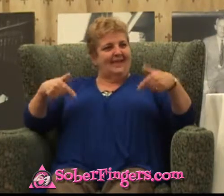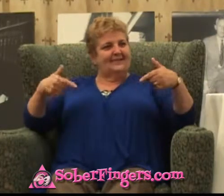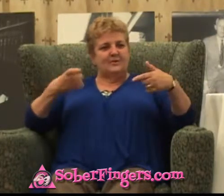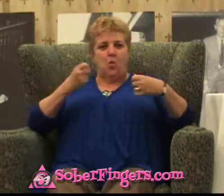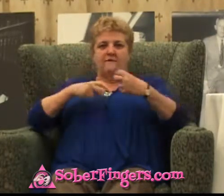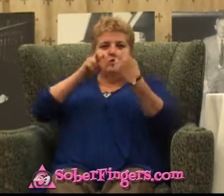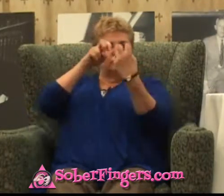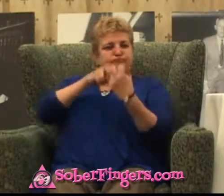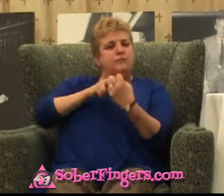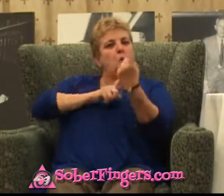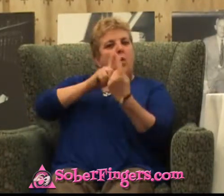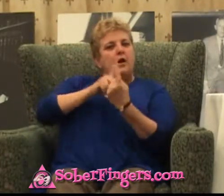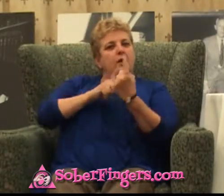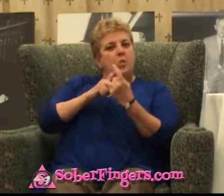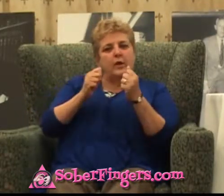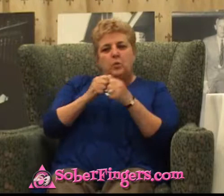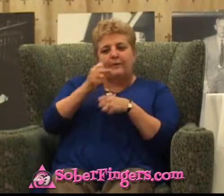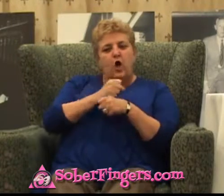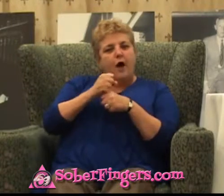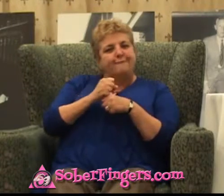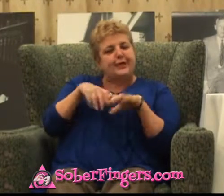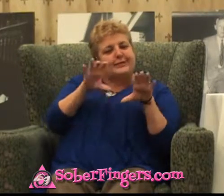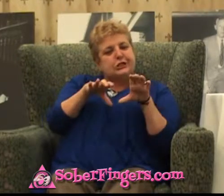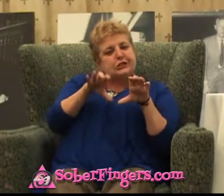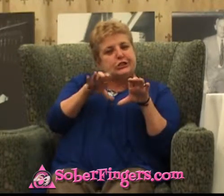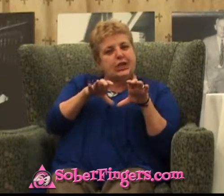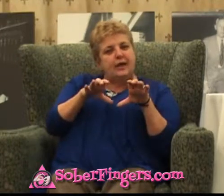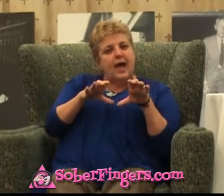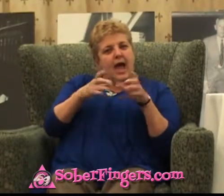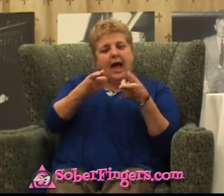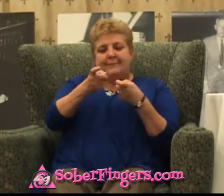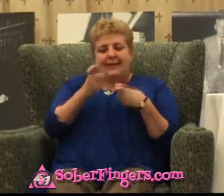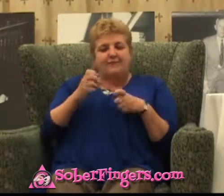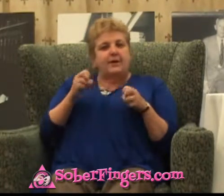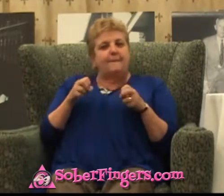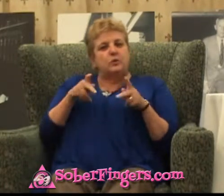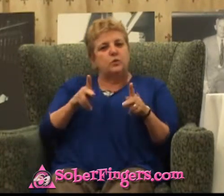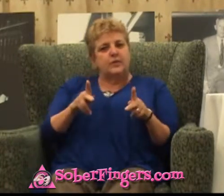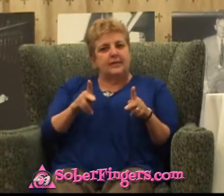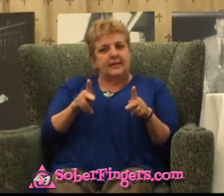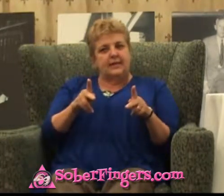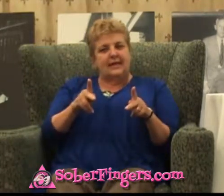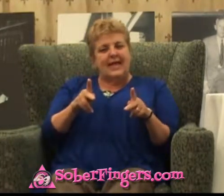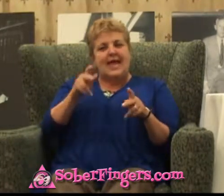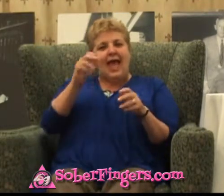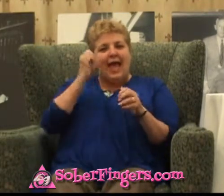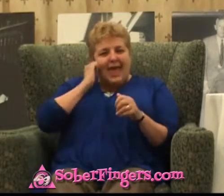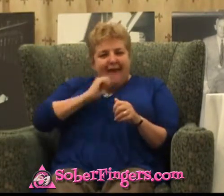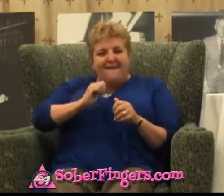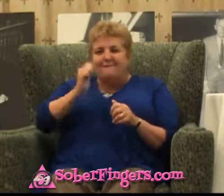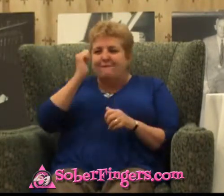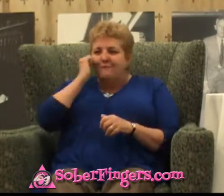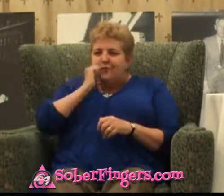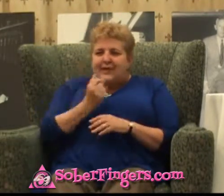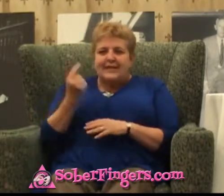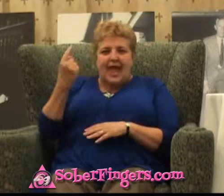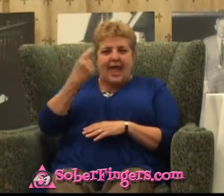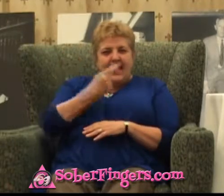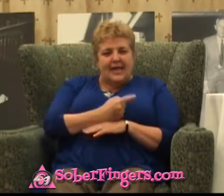over a cup of coffee, I'm given the opportunity each and every day to look directly into the eyes